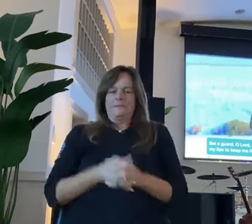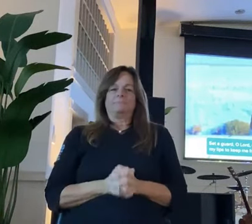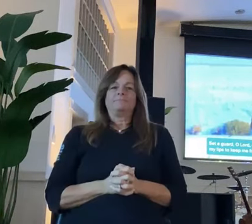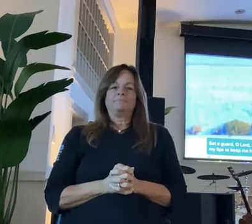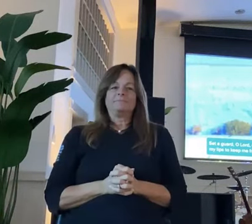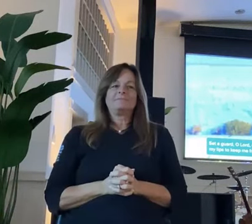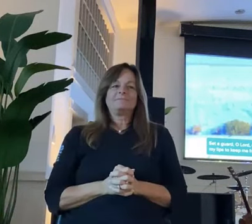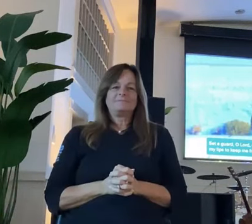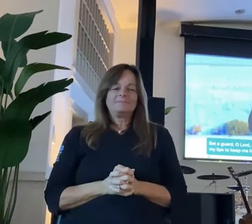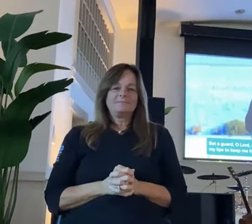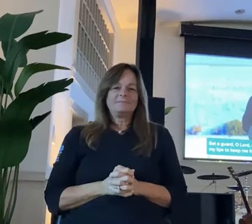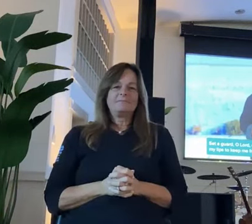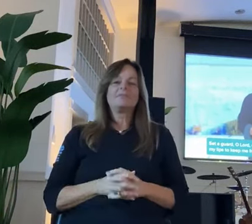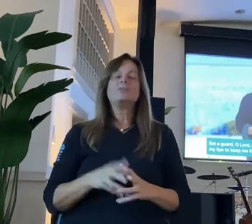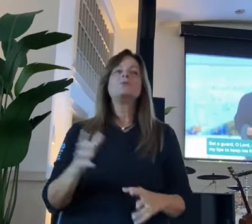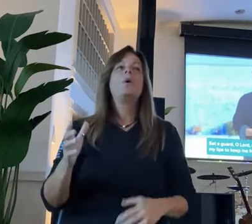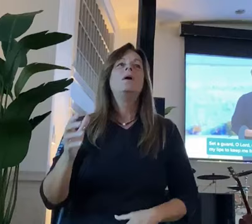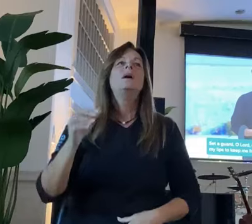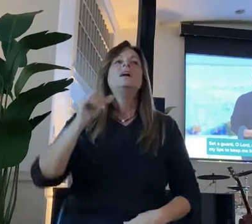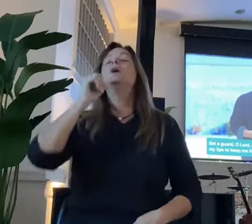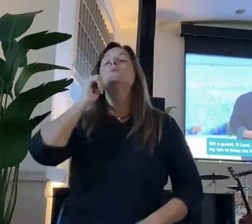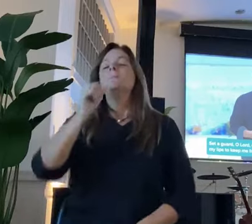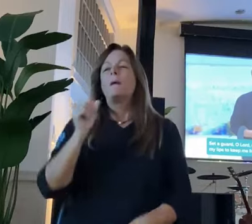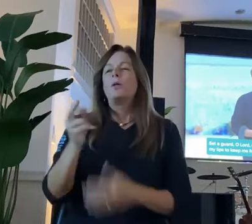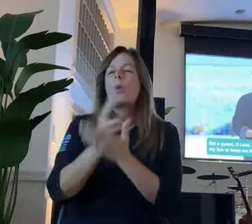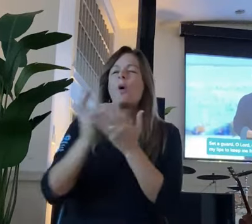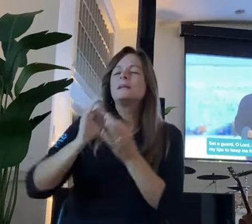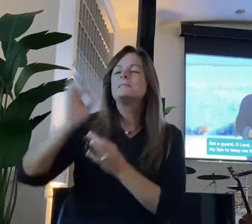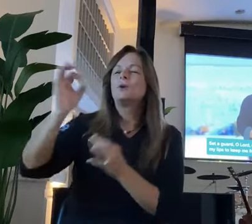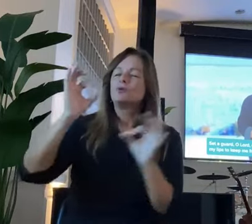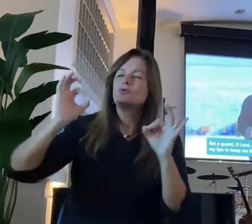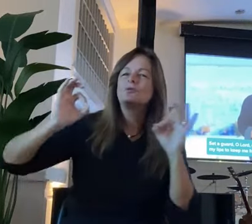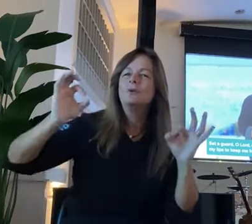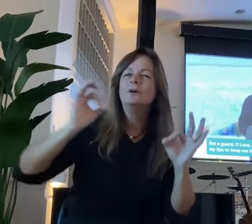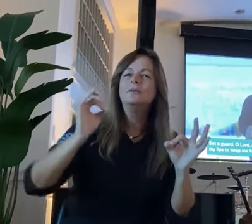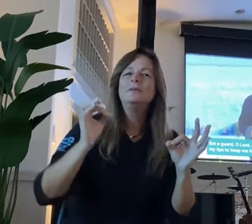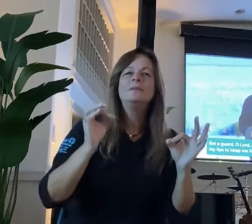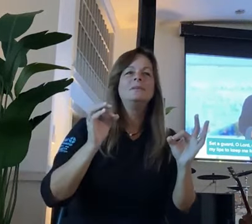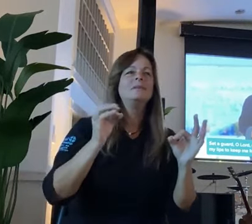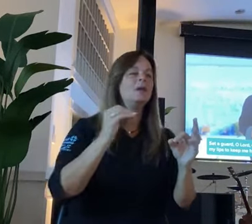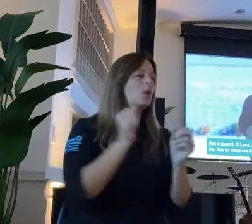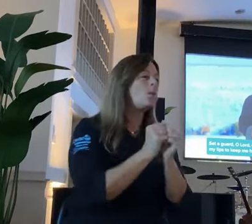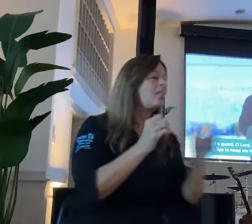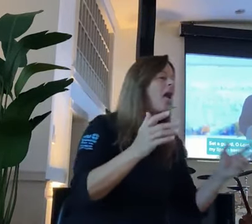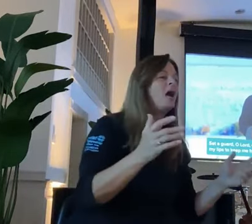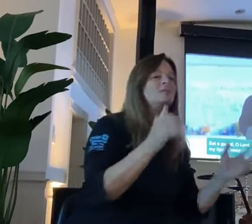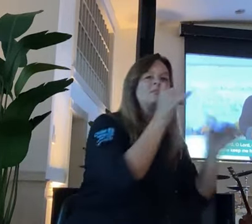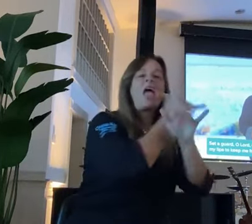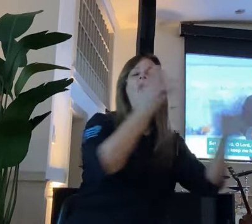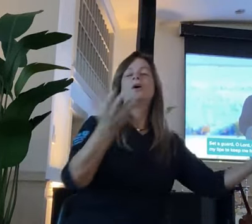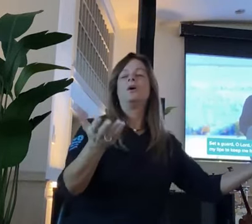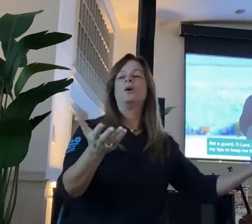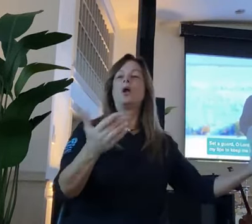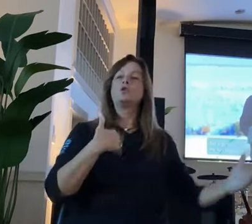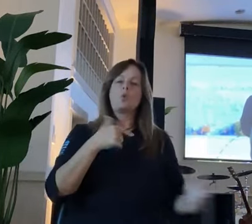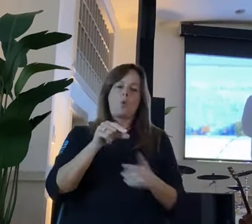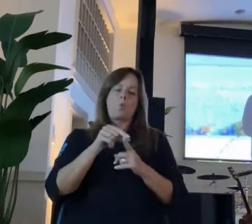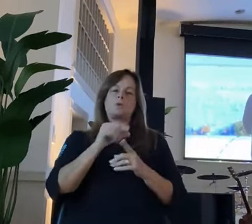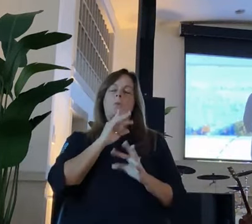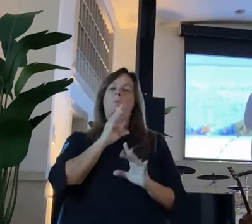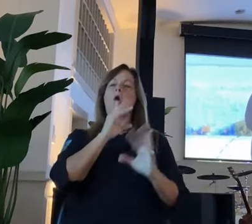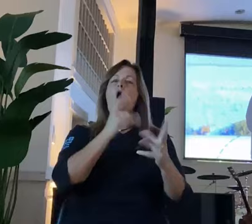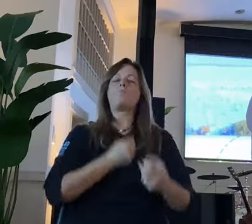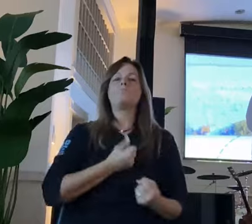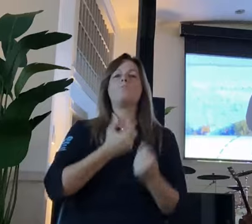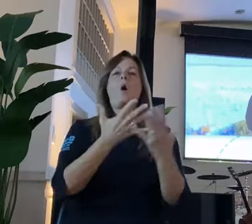Spirit will help you so that you don't speak thoughtlessly, carelessly, because your words have power, and your words